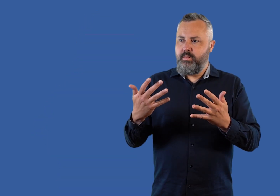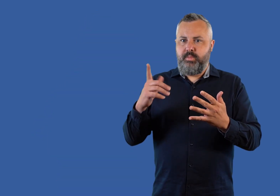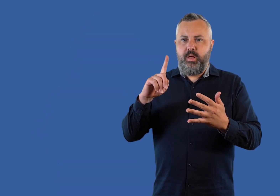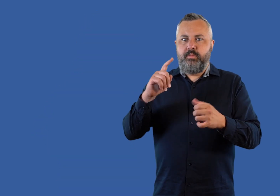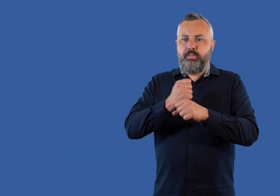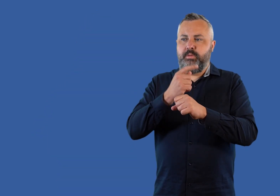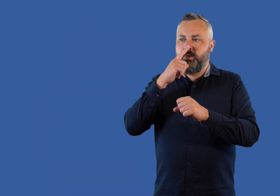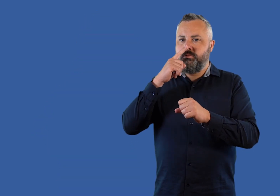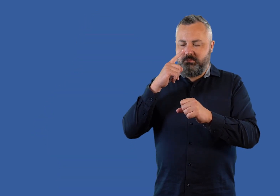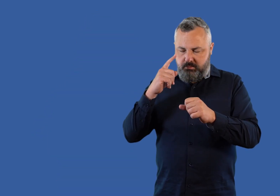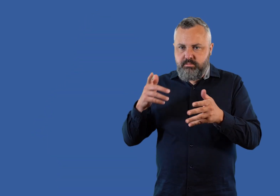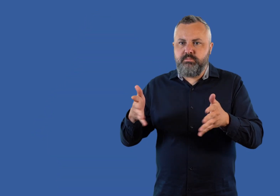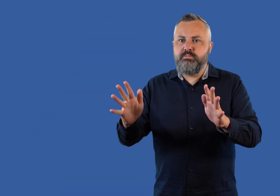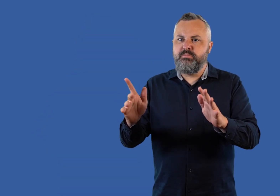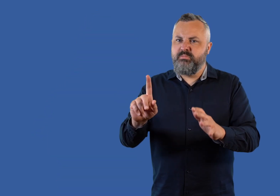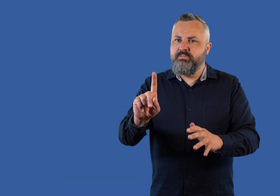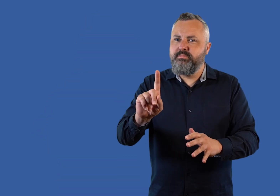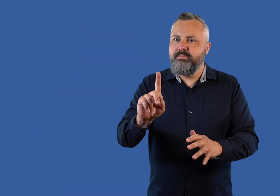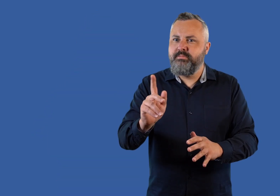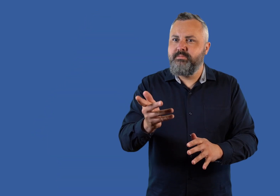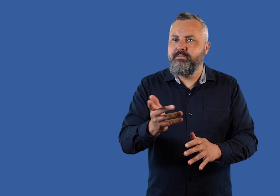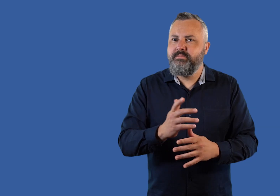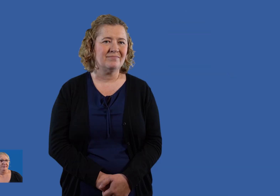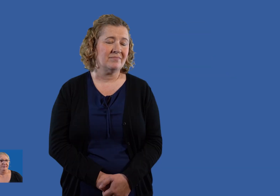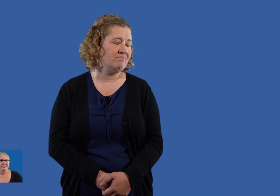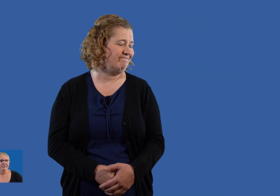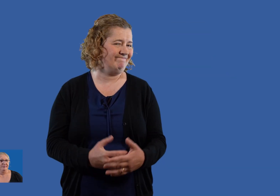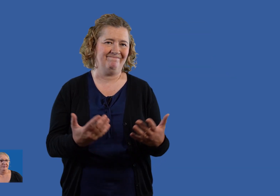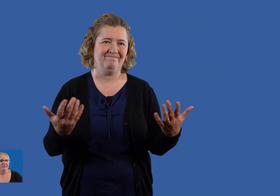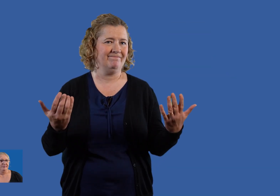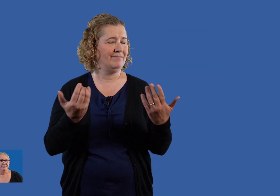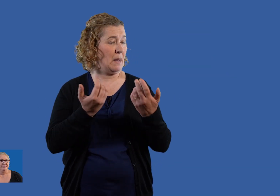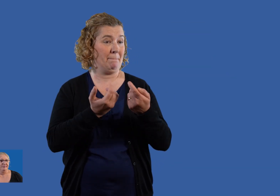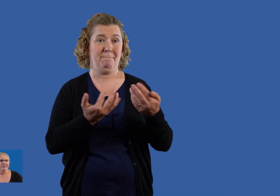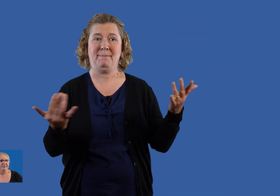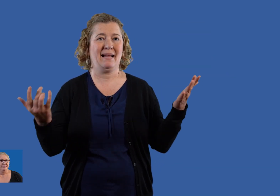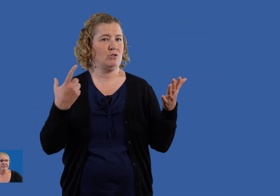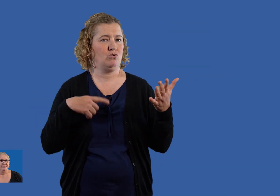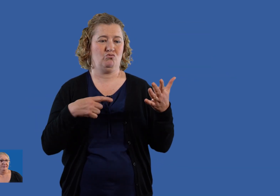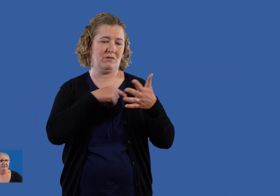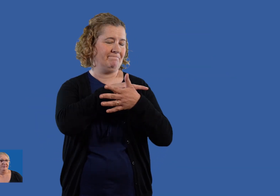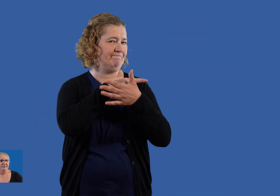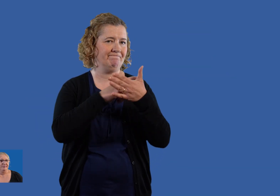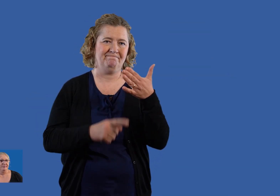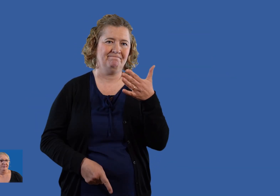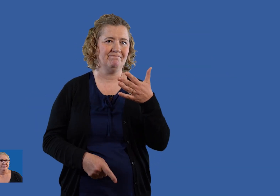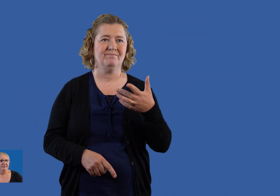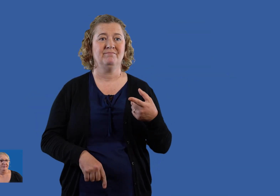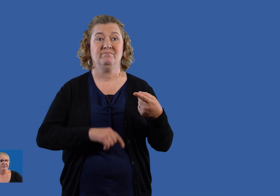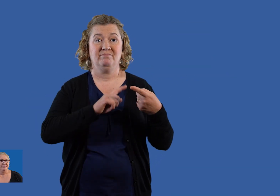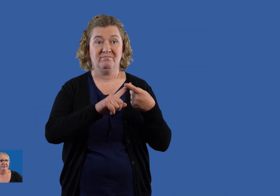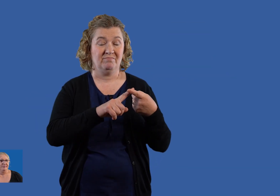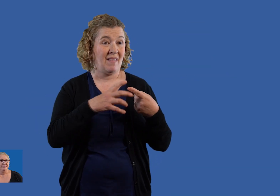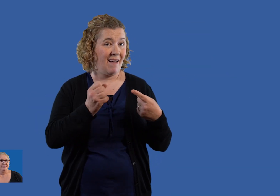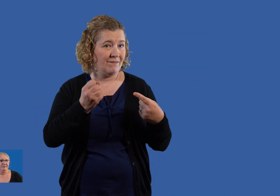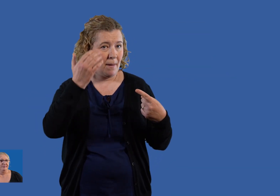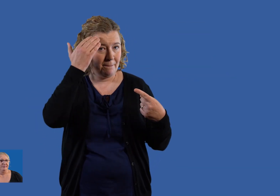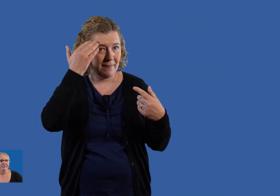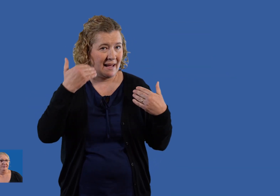So, what makes people do this? Well, there can be multiple reasons. They may have complex underlying